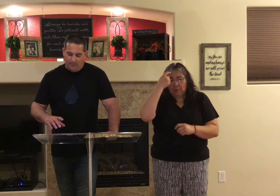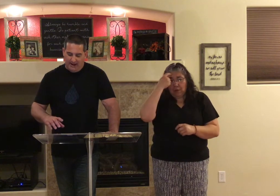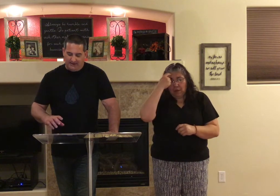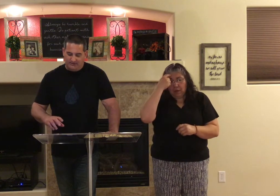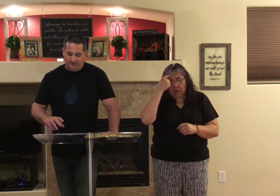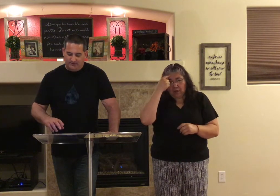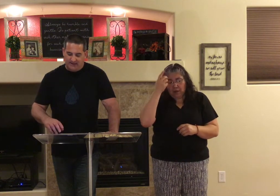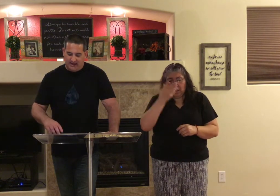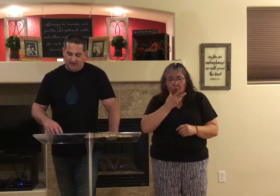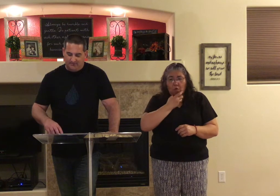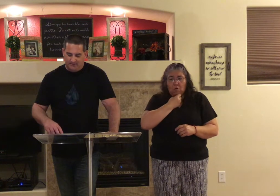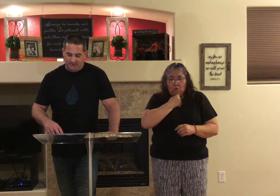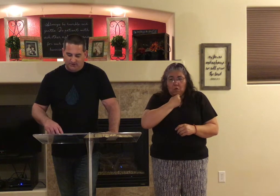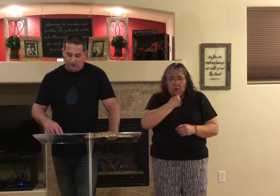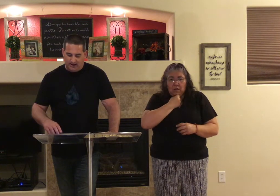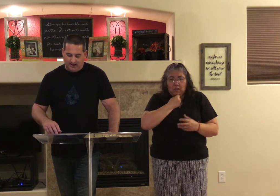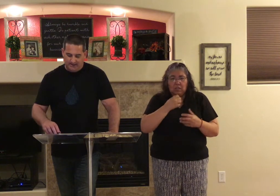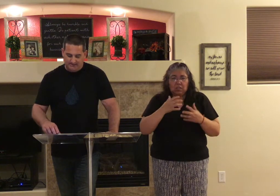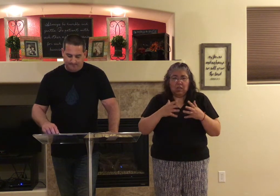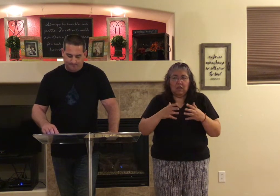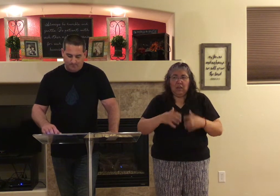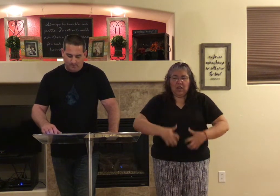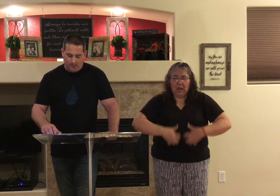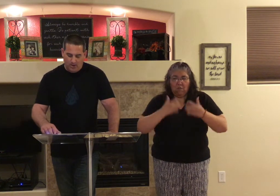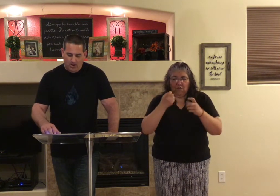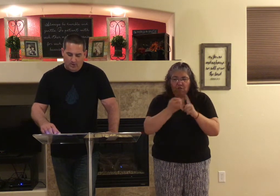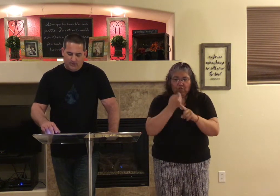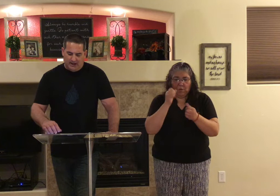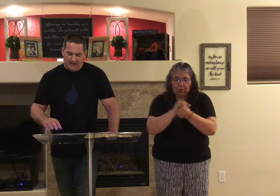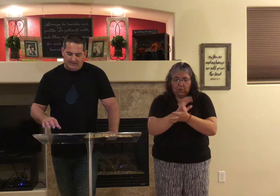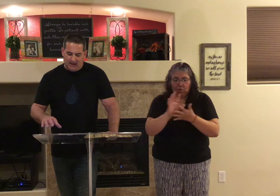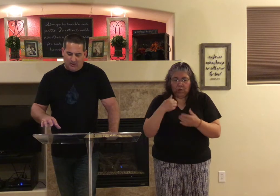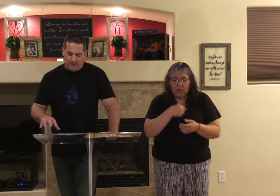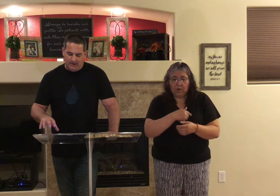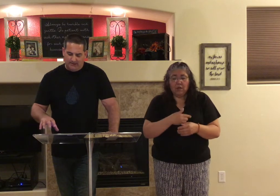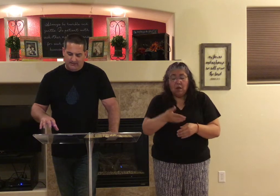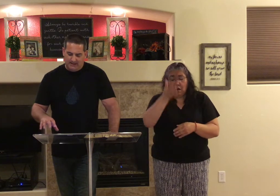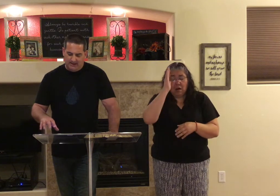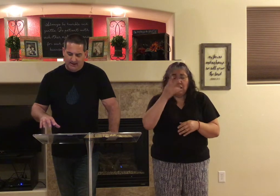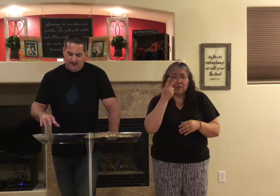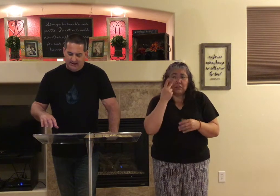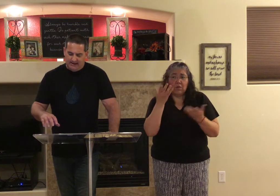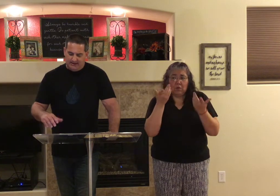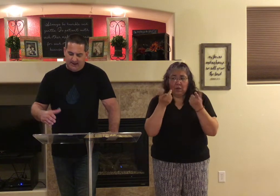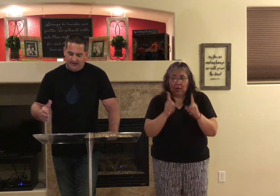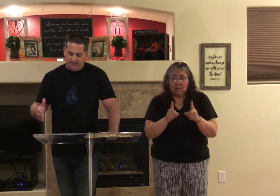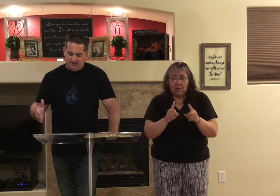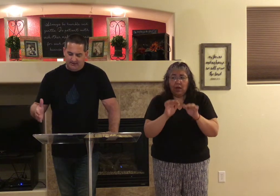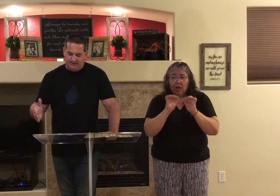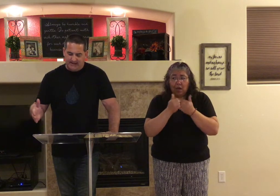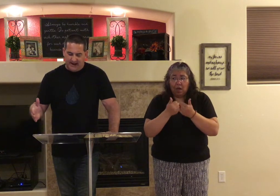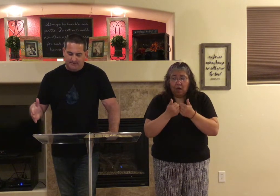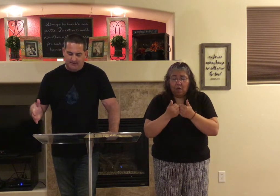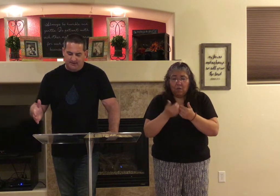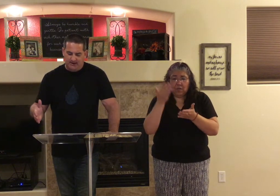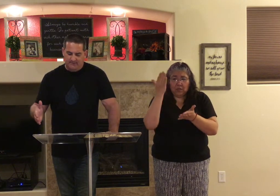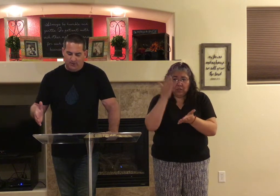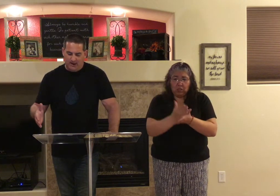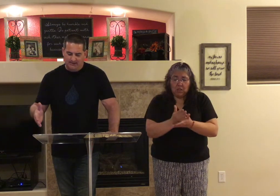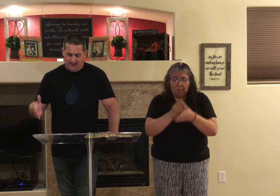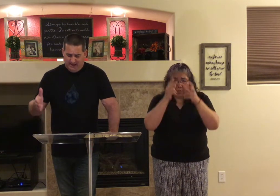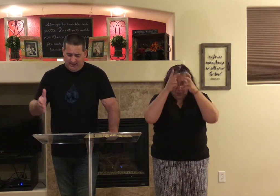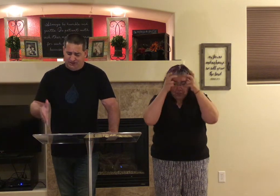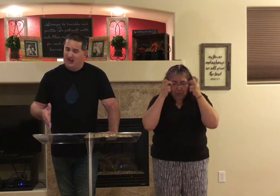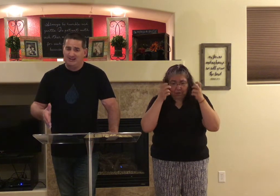and hold back his fierce anger from destroying us. When God saw what had been done and how they had put a stop to their